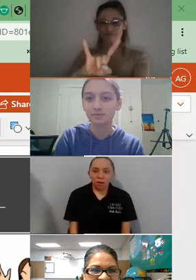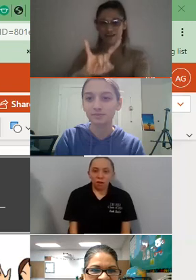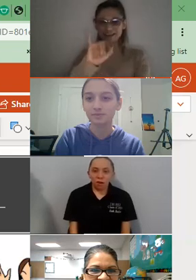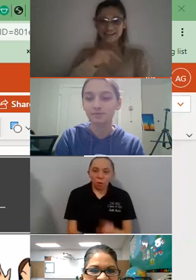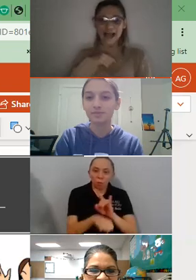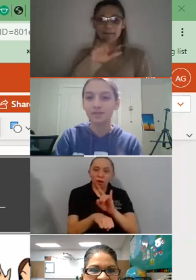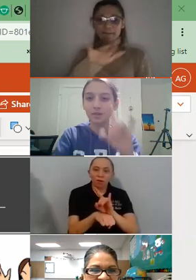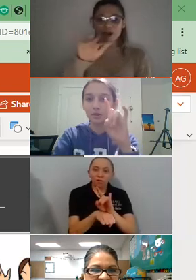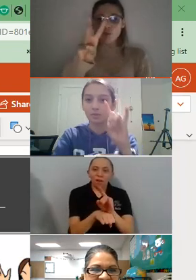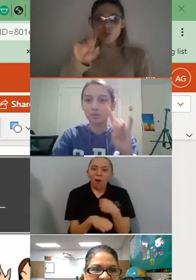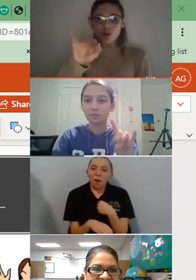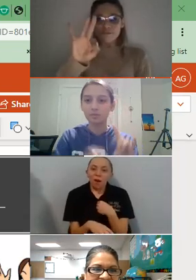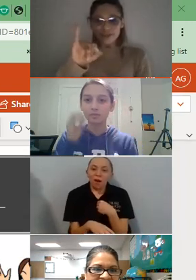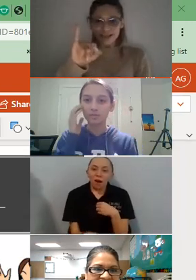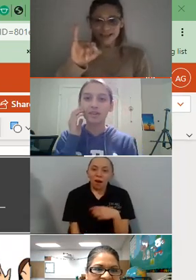yeah.